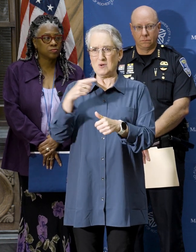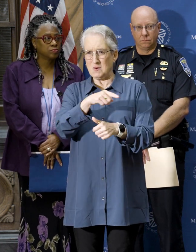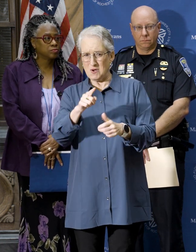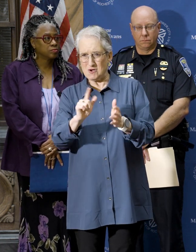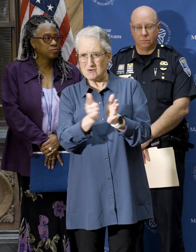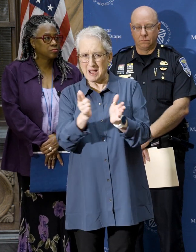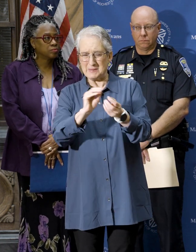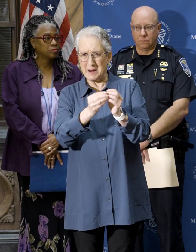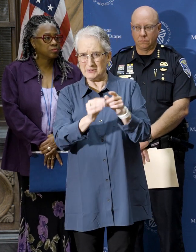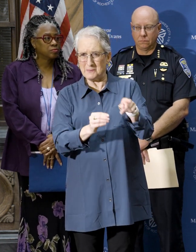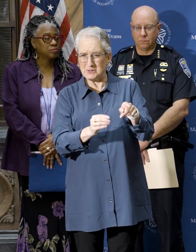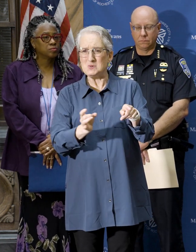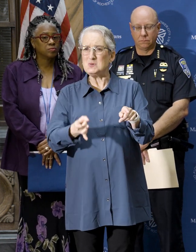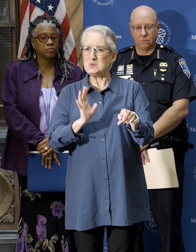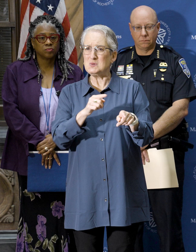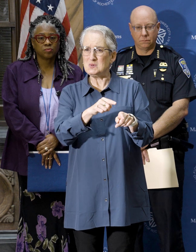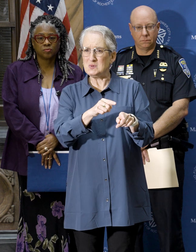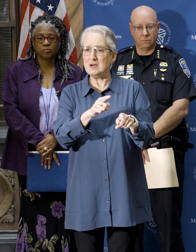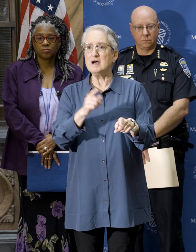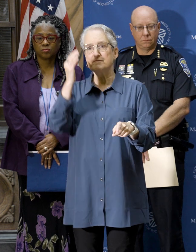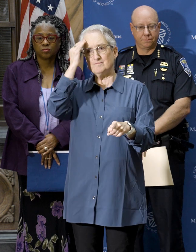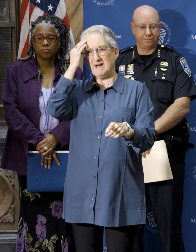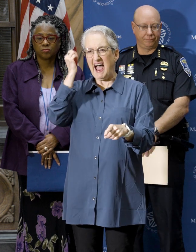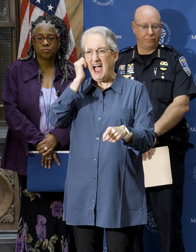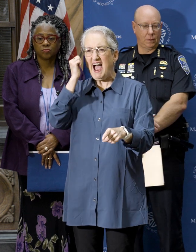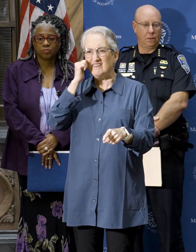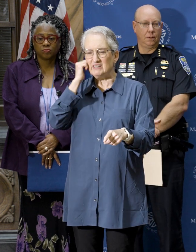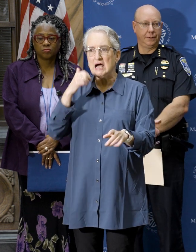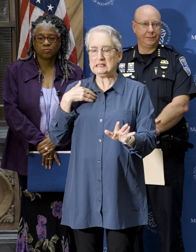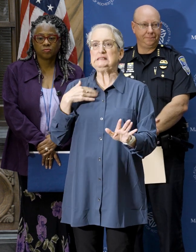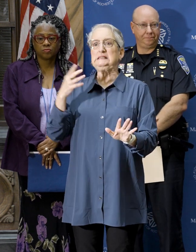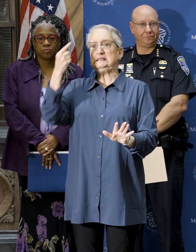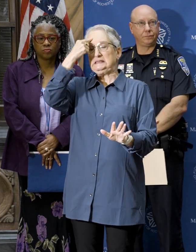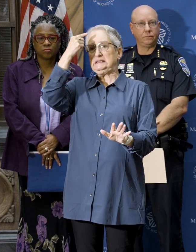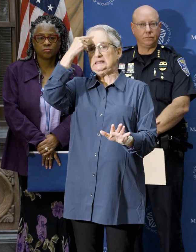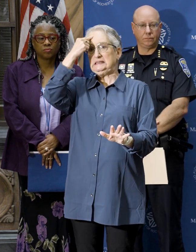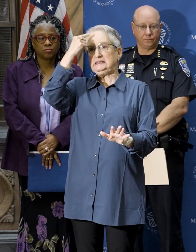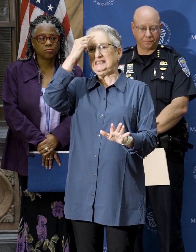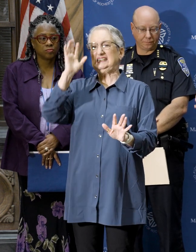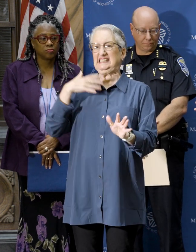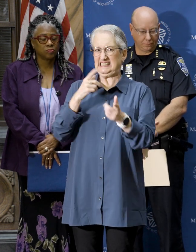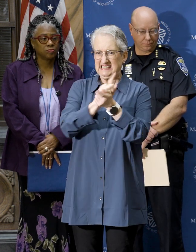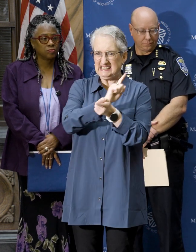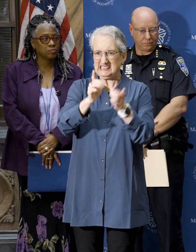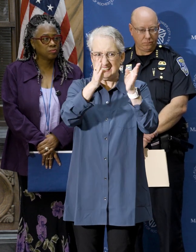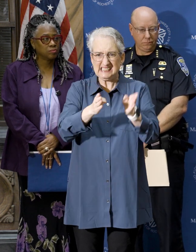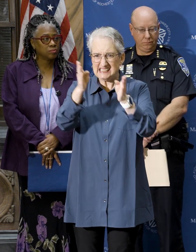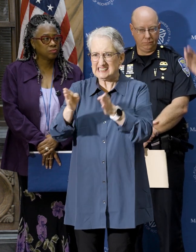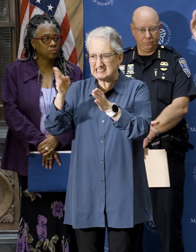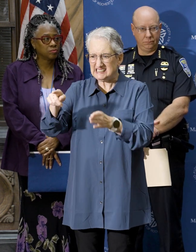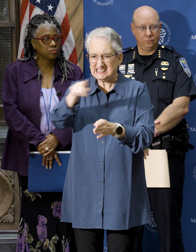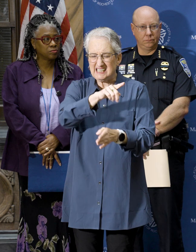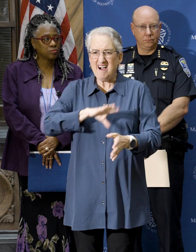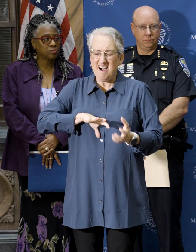many of those who have been affected by gun violence and have gotten to know many more in the aftermath of many of these incidences. That's why it matters to me.